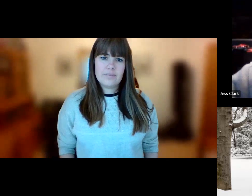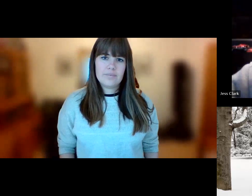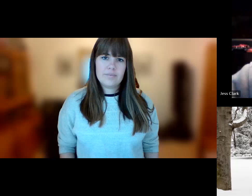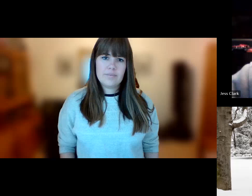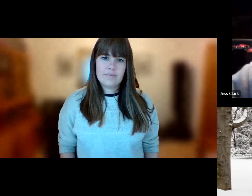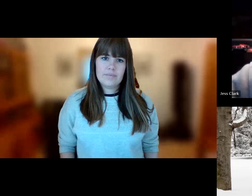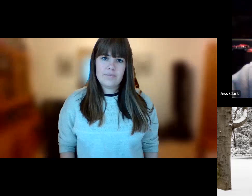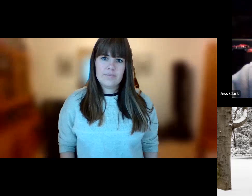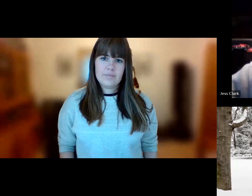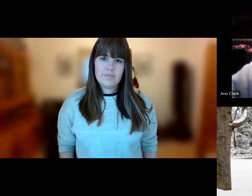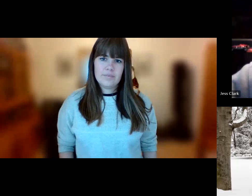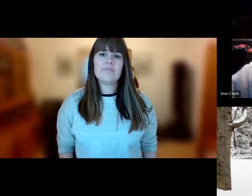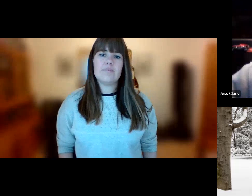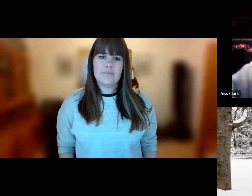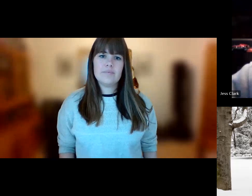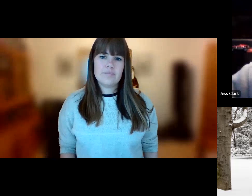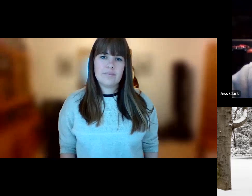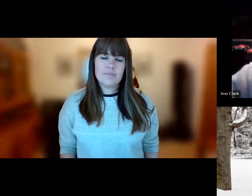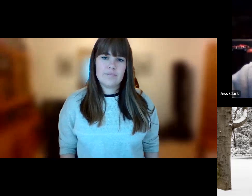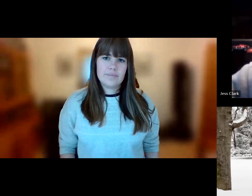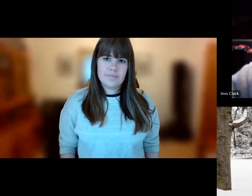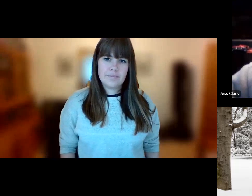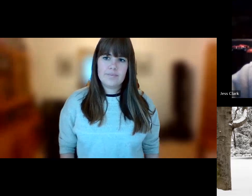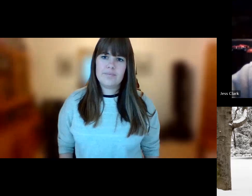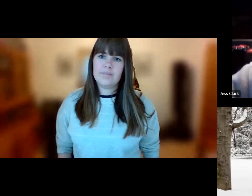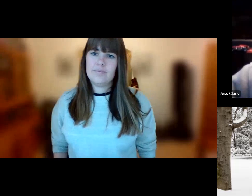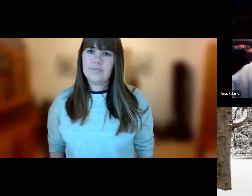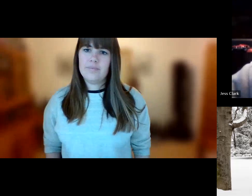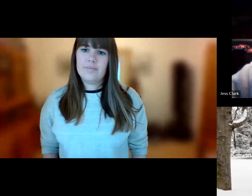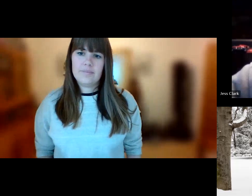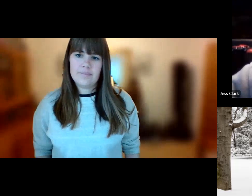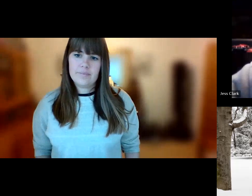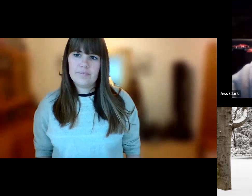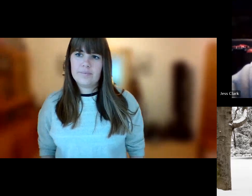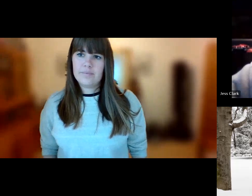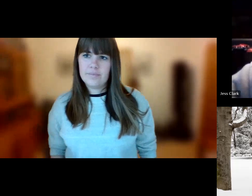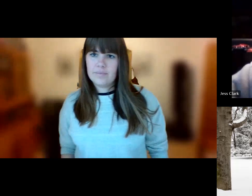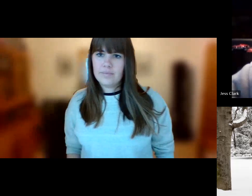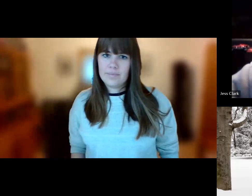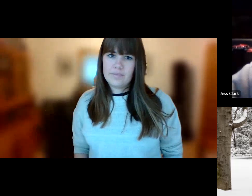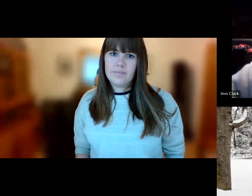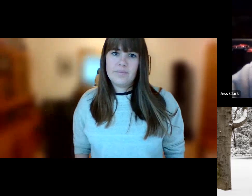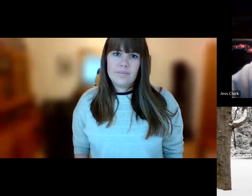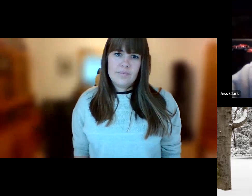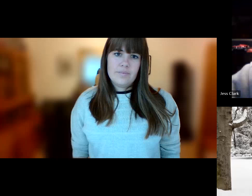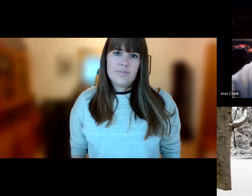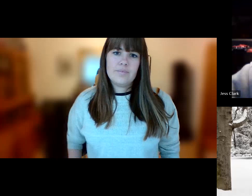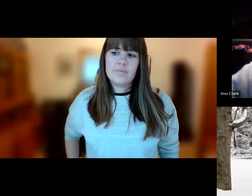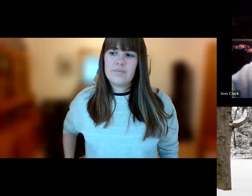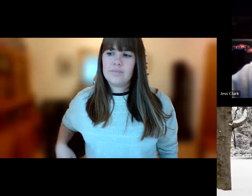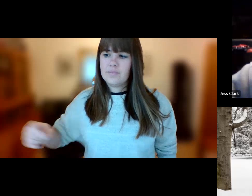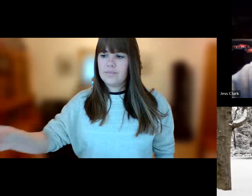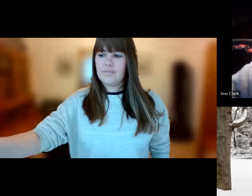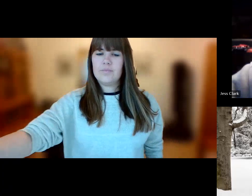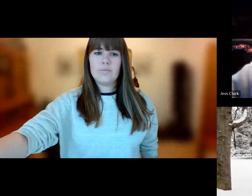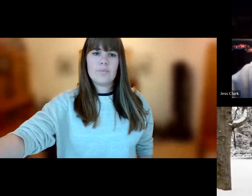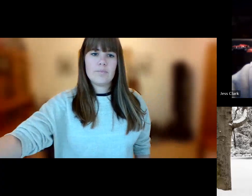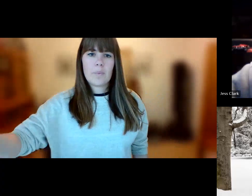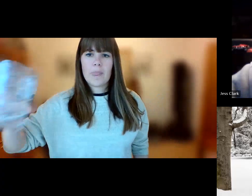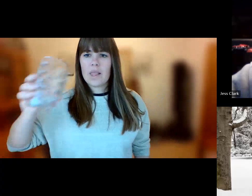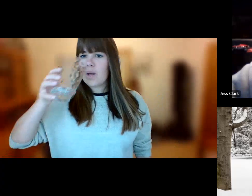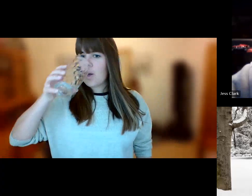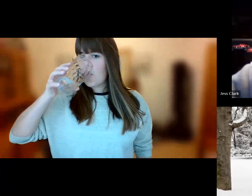back in there for the feedback survey. If you do have 1 or 2 minutes, we would really appreciate it. And then also is a link in the chat to